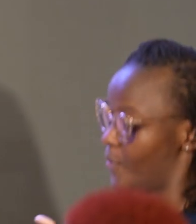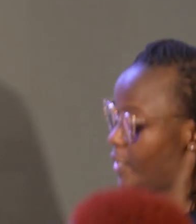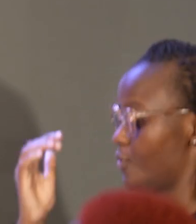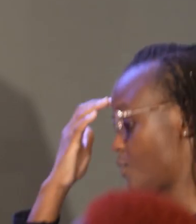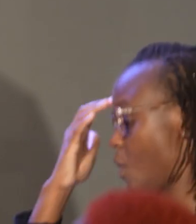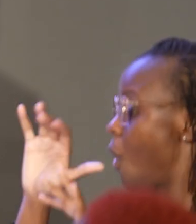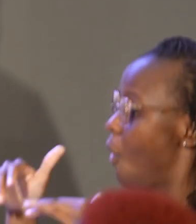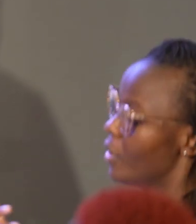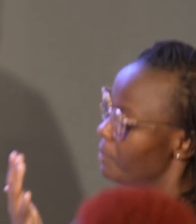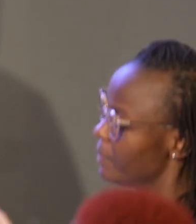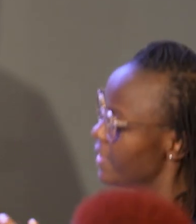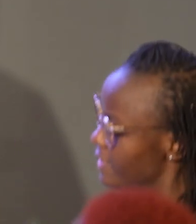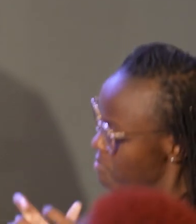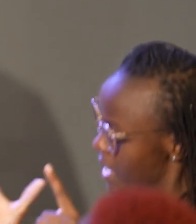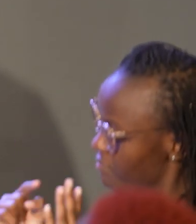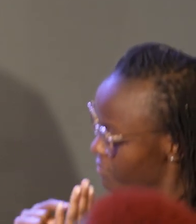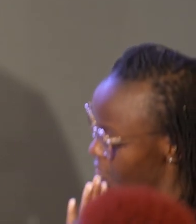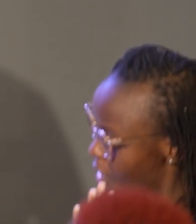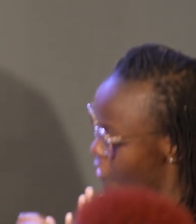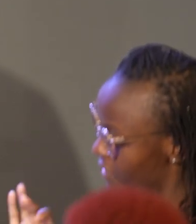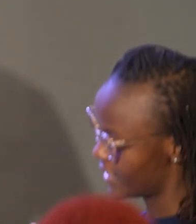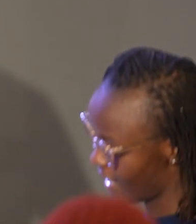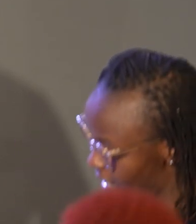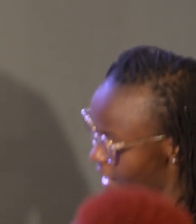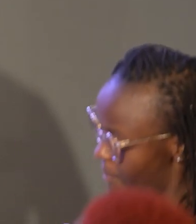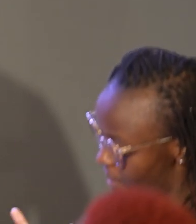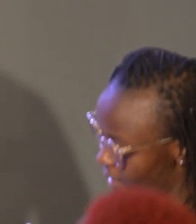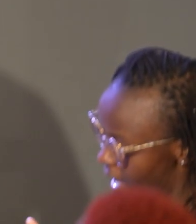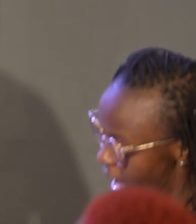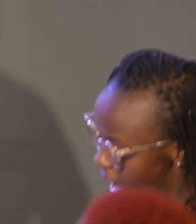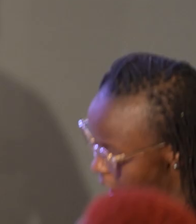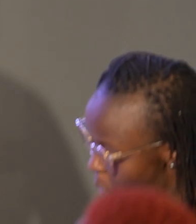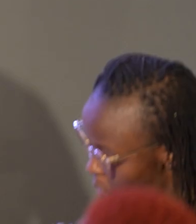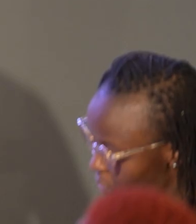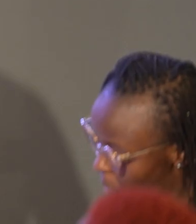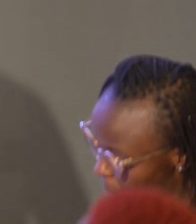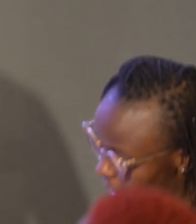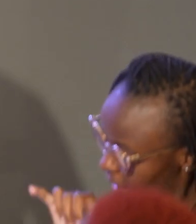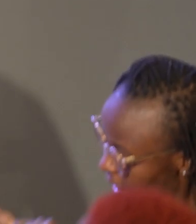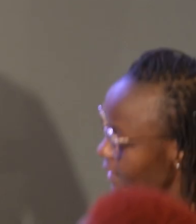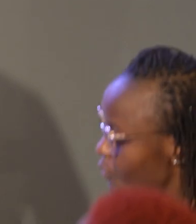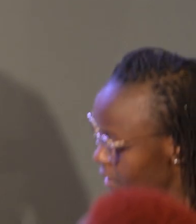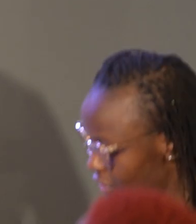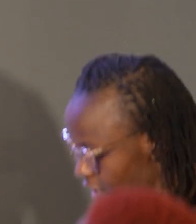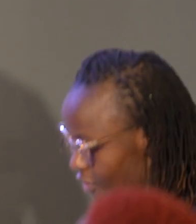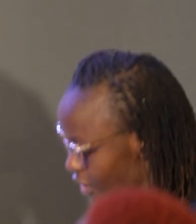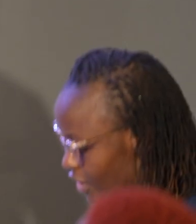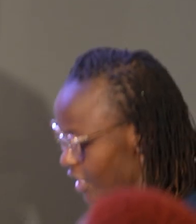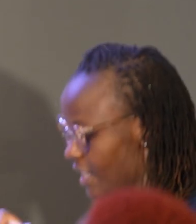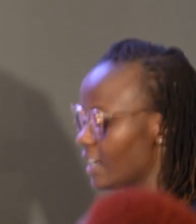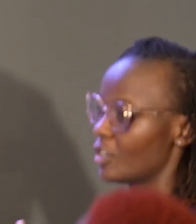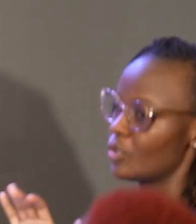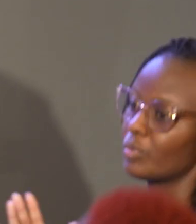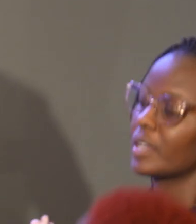main principles that should inform it. How then do we contextualize it? How do we localize it